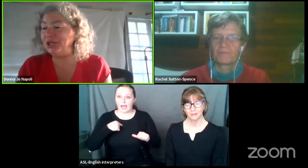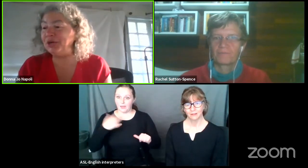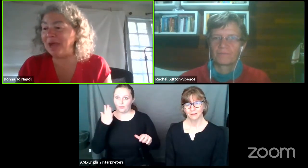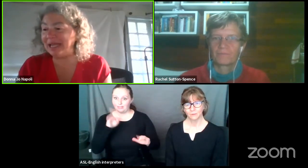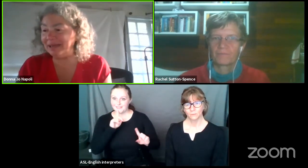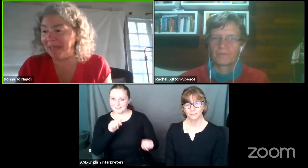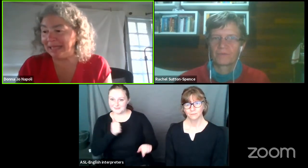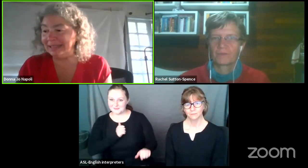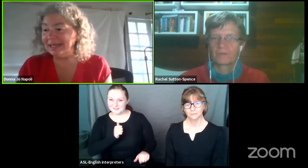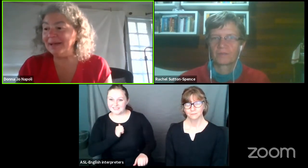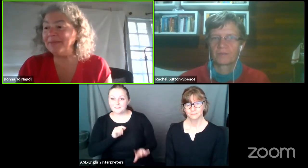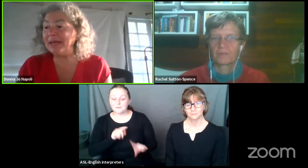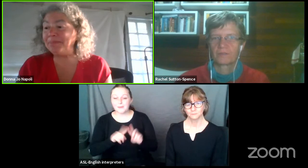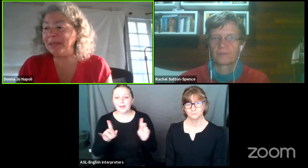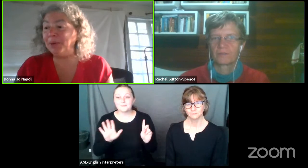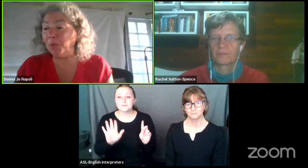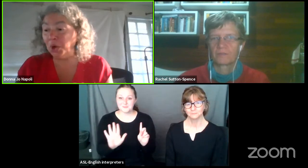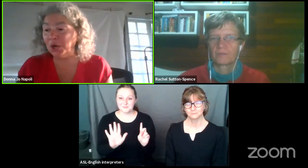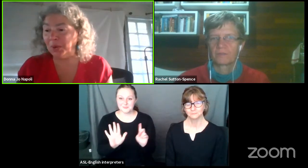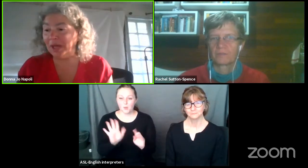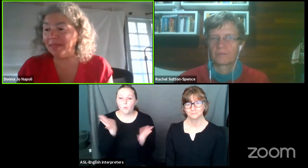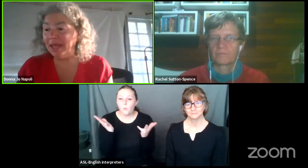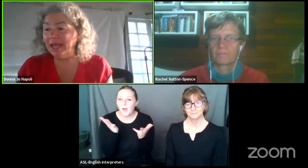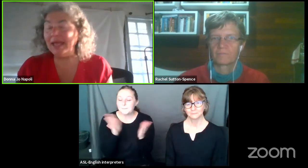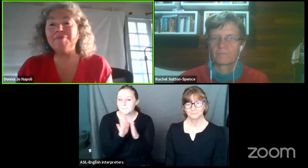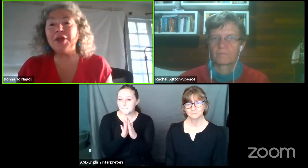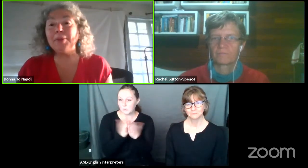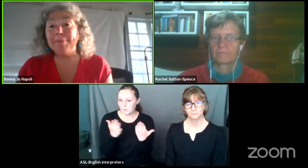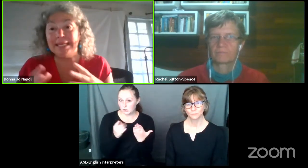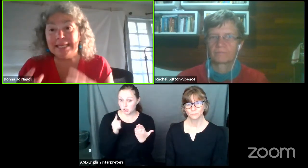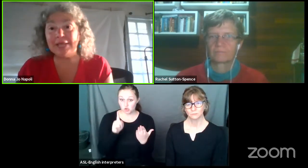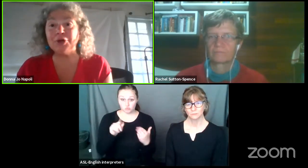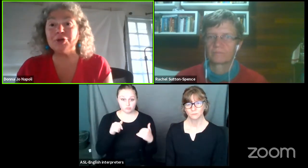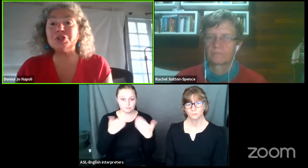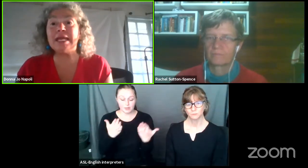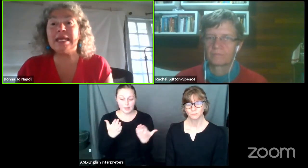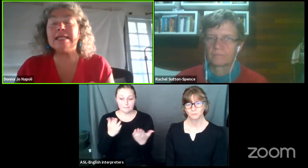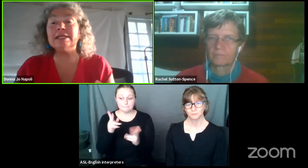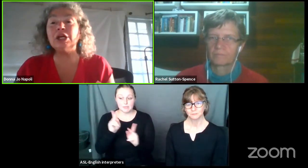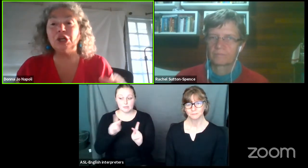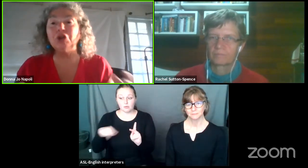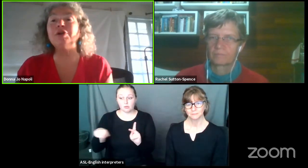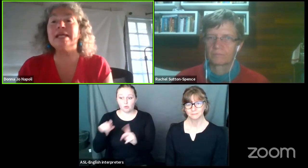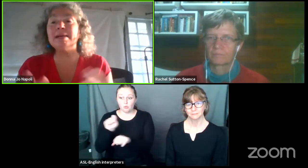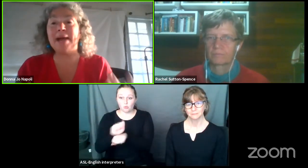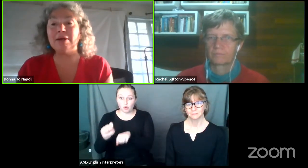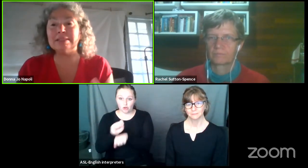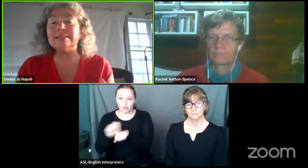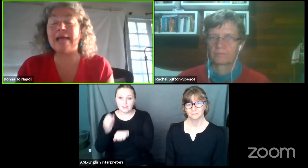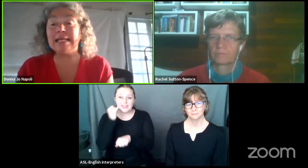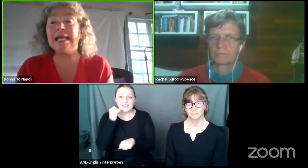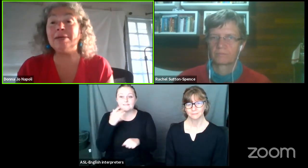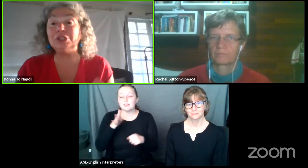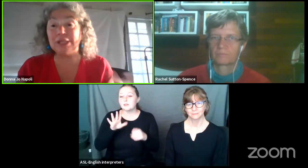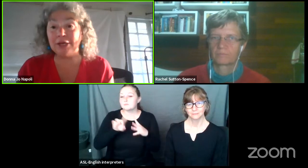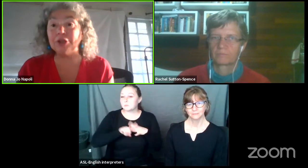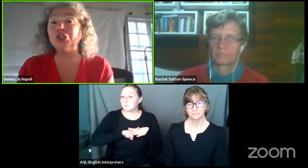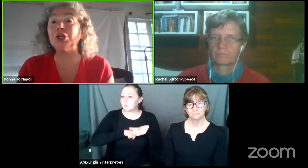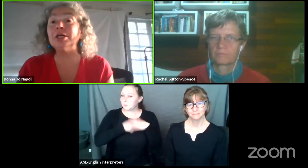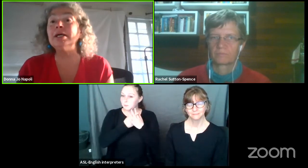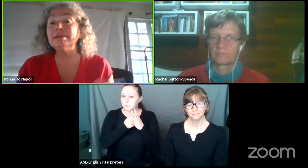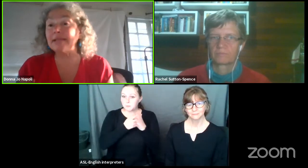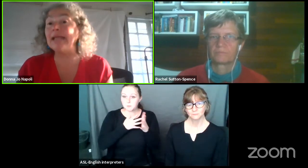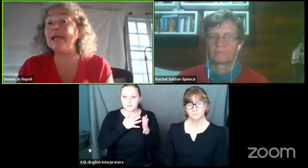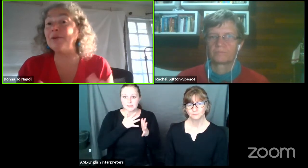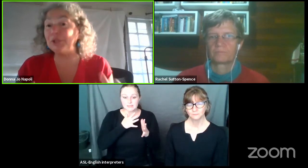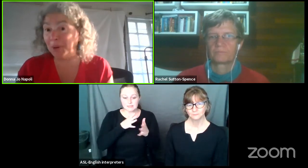book do you recommend that people work with if they're beginners in learning about sign language